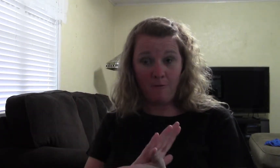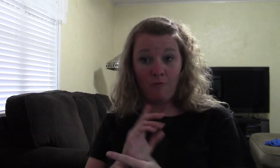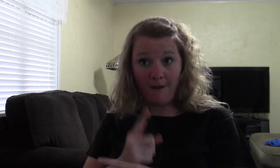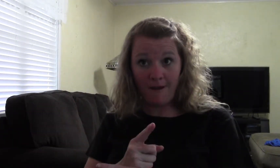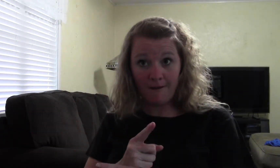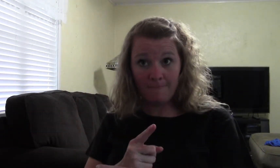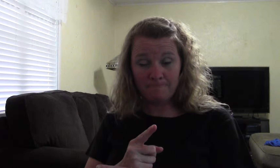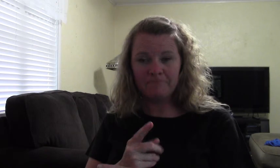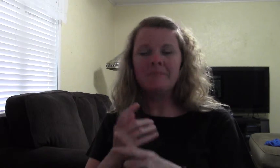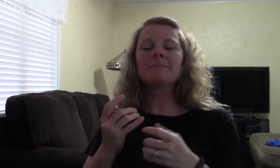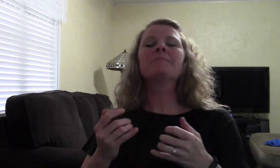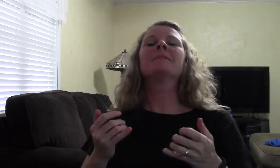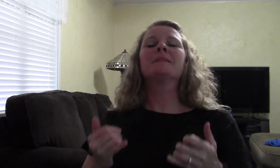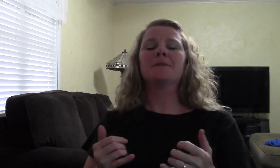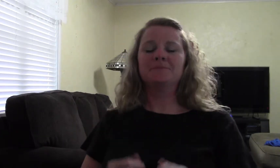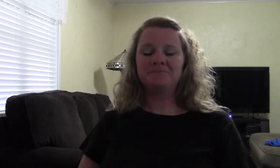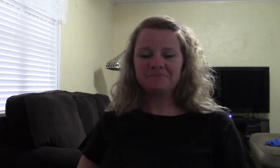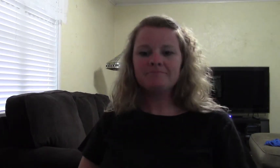And I got the same picture, different color.